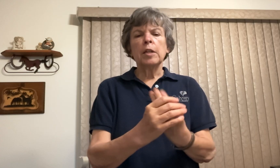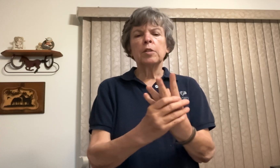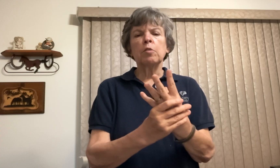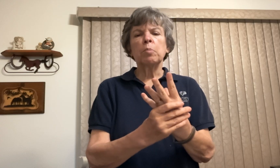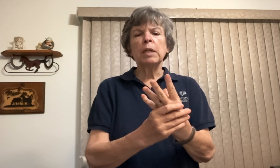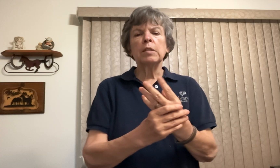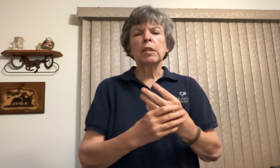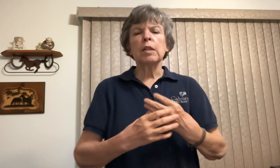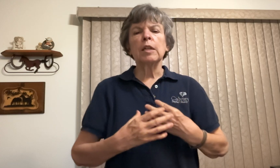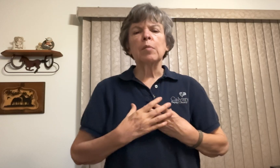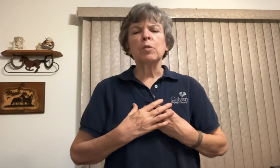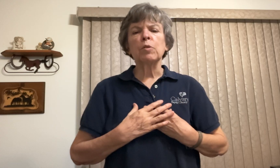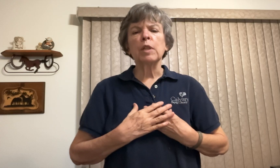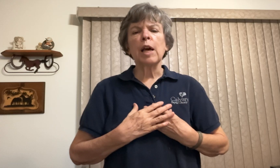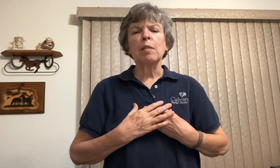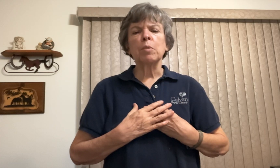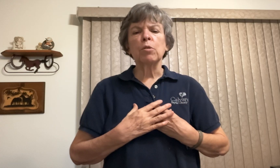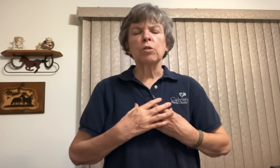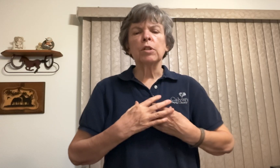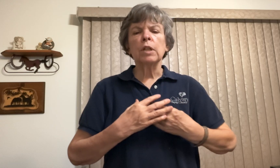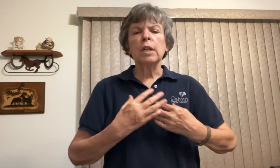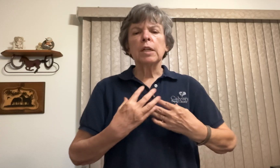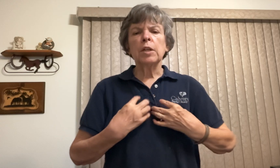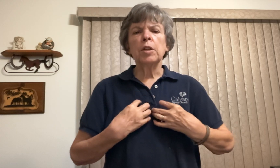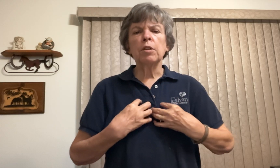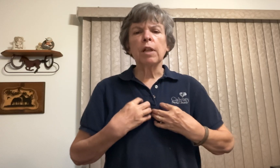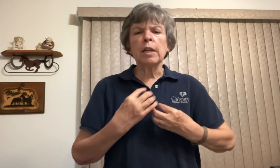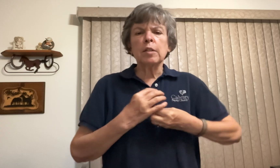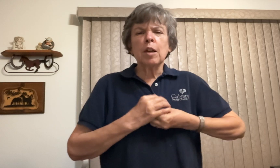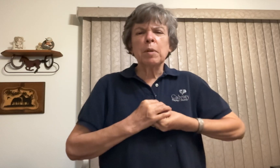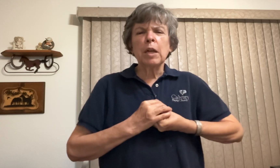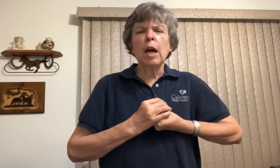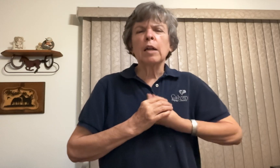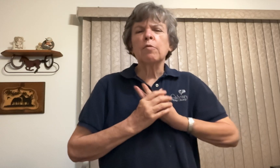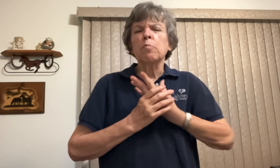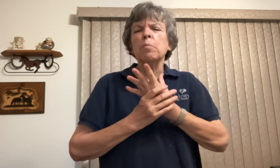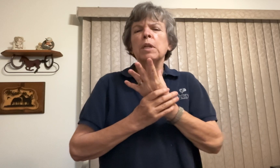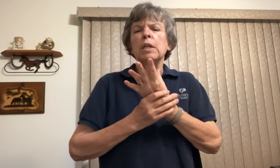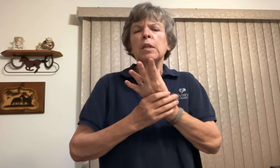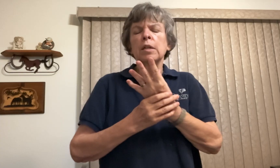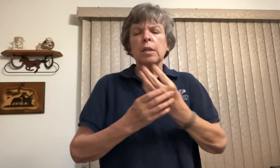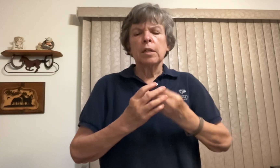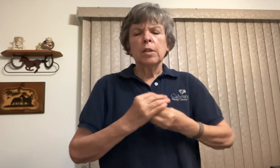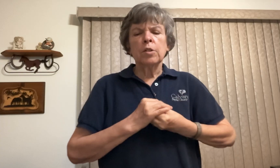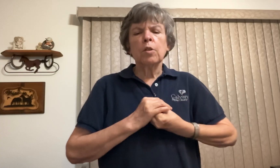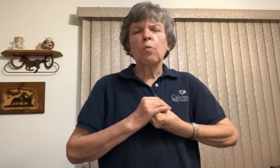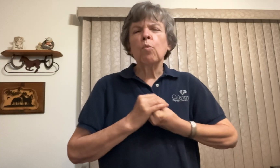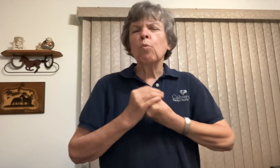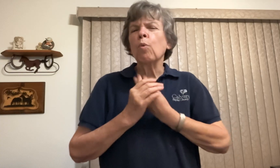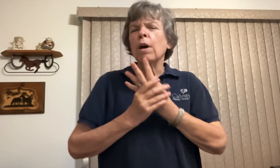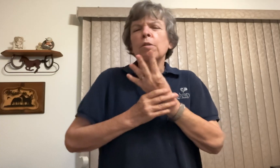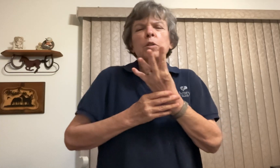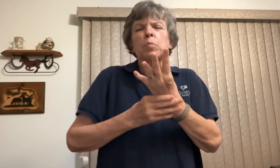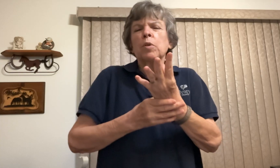so basically I'm doing that motion here like it's coming out of me. So wellspring,